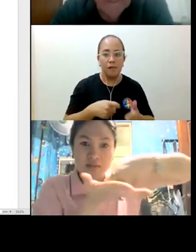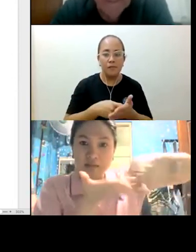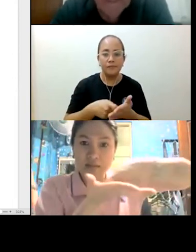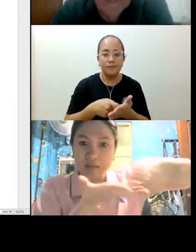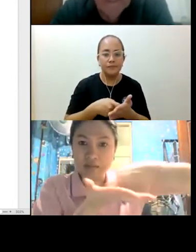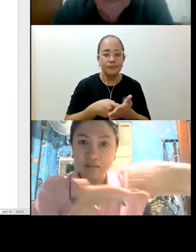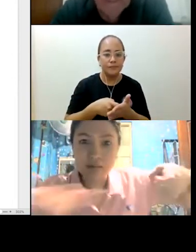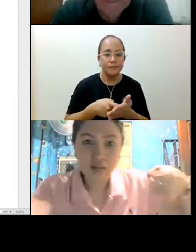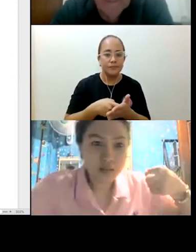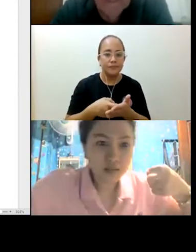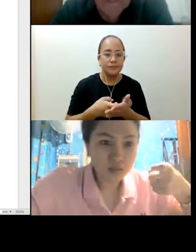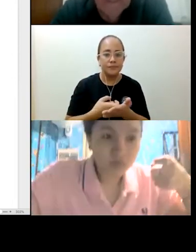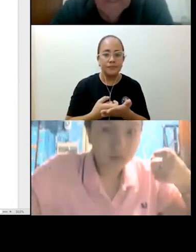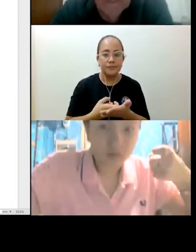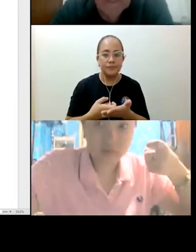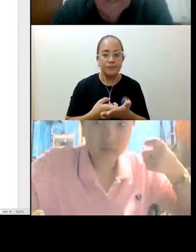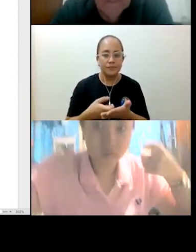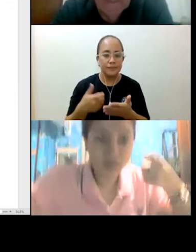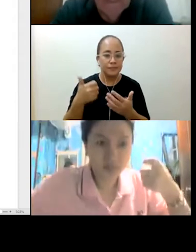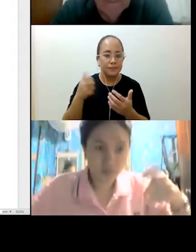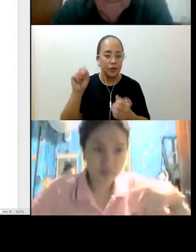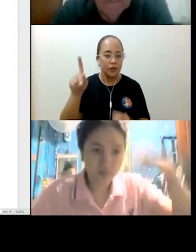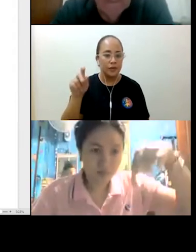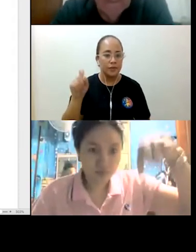Right. X hand shape.